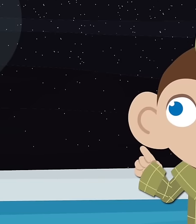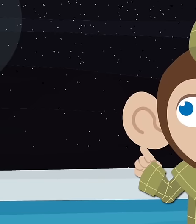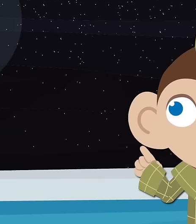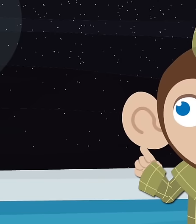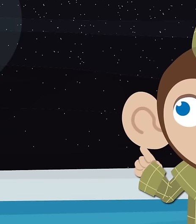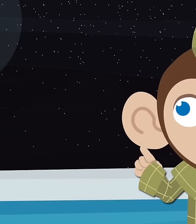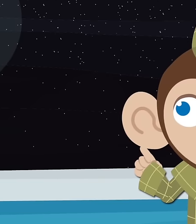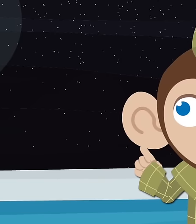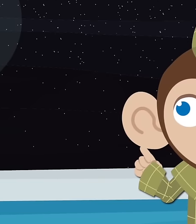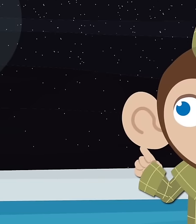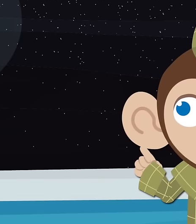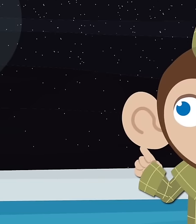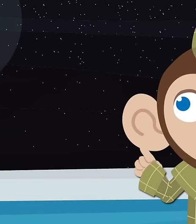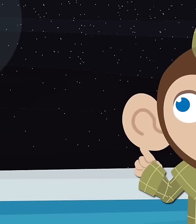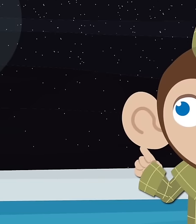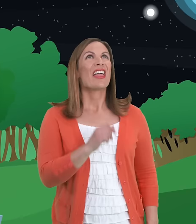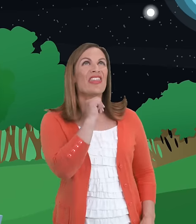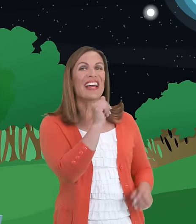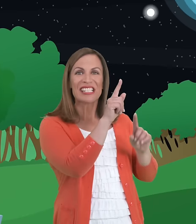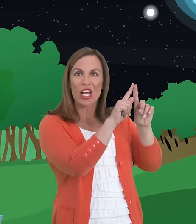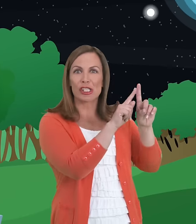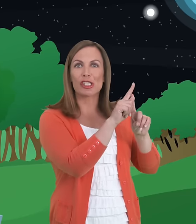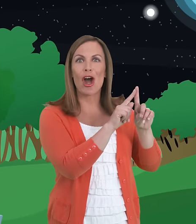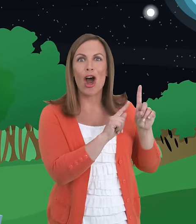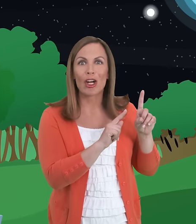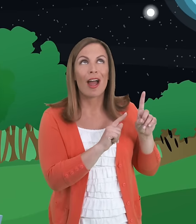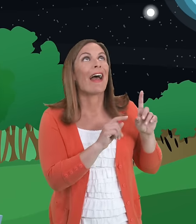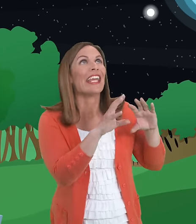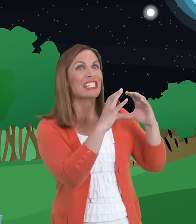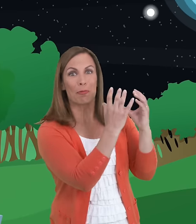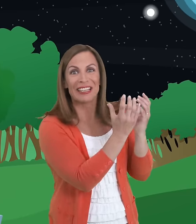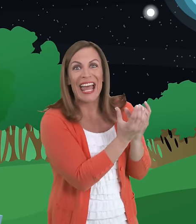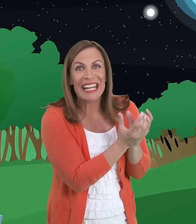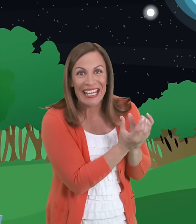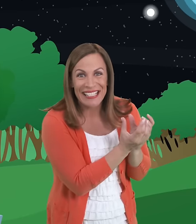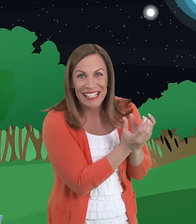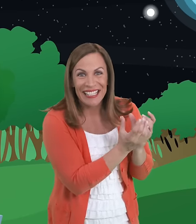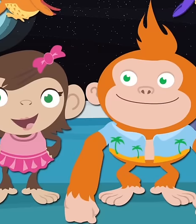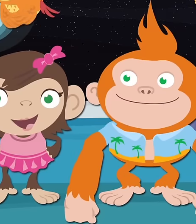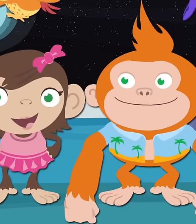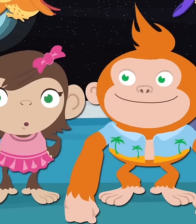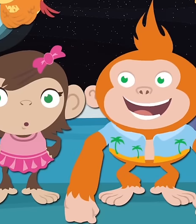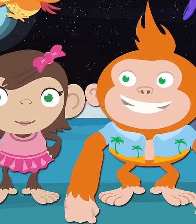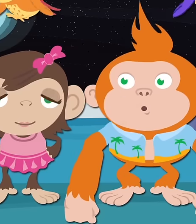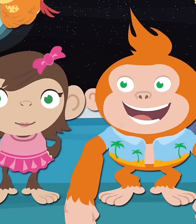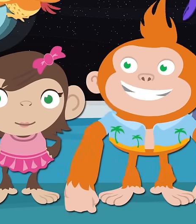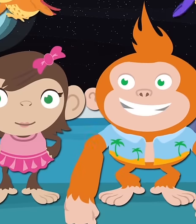not always there. It comes and goes. That's not a star. It's a planet. It's a planet? What? What?